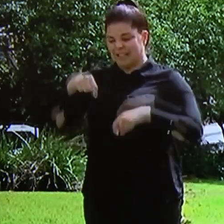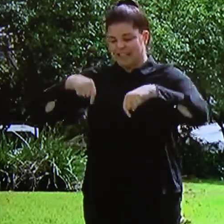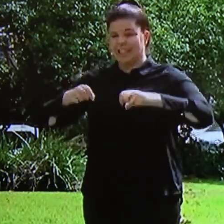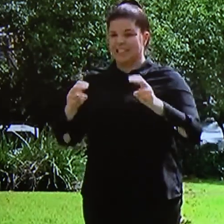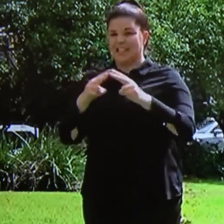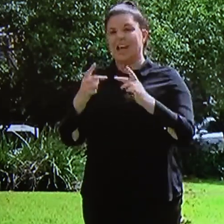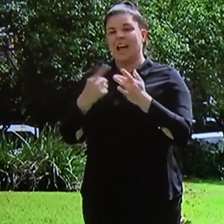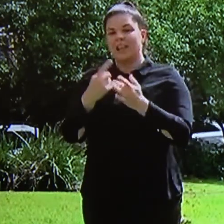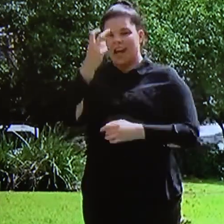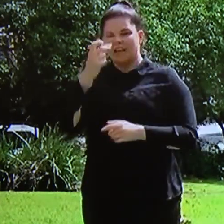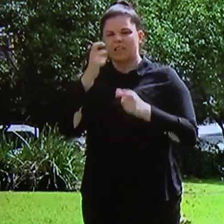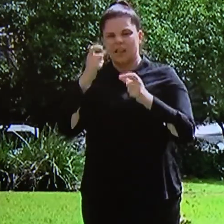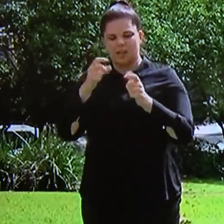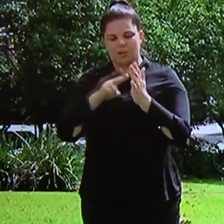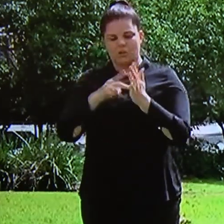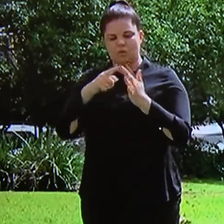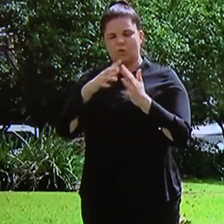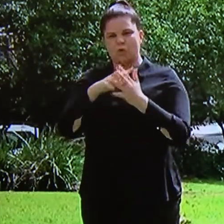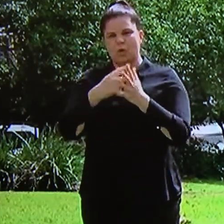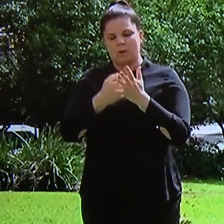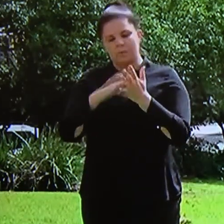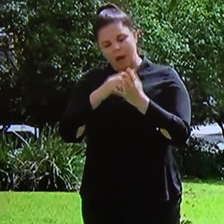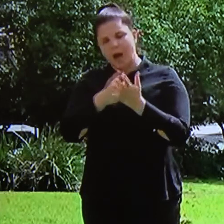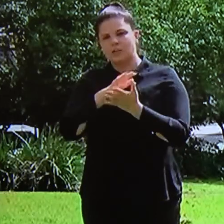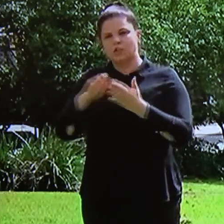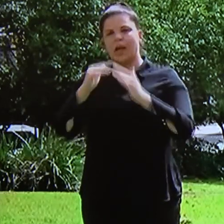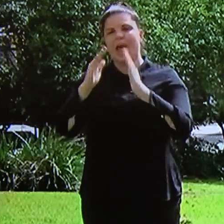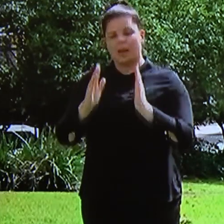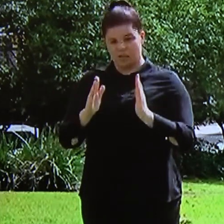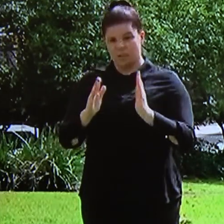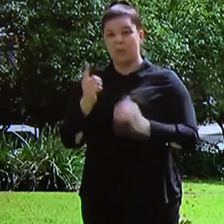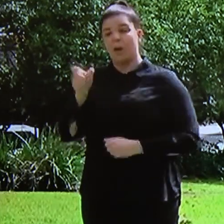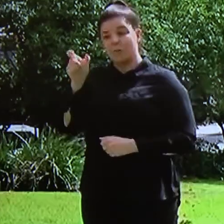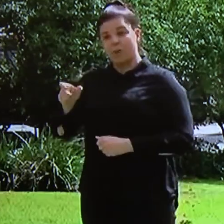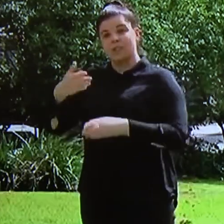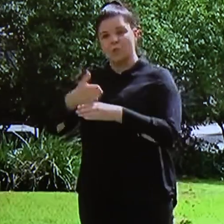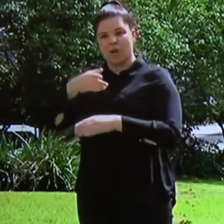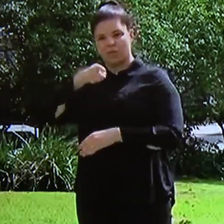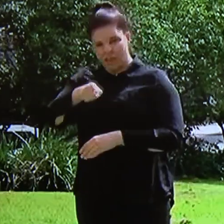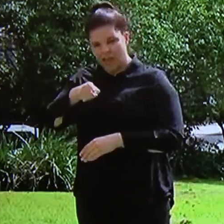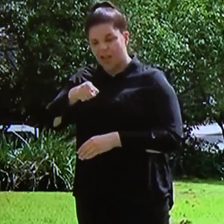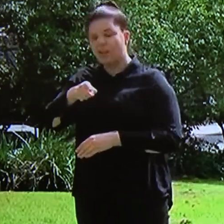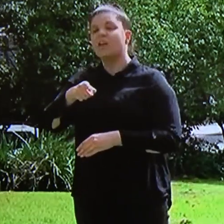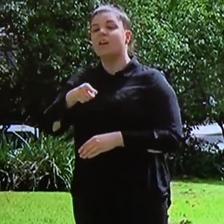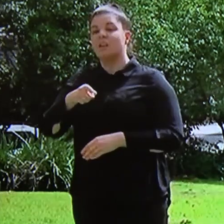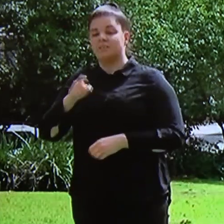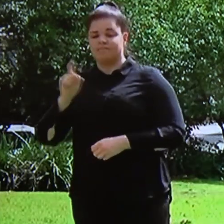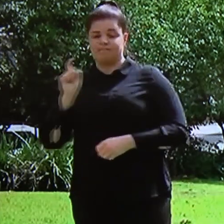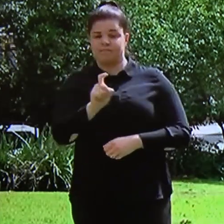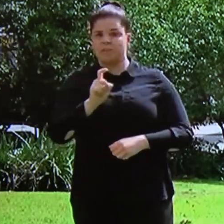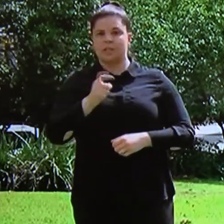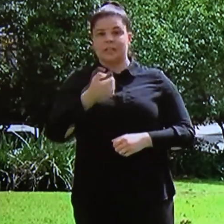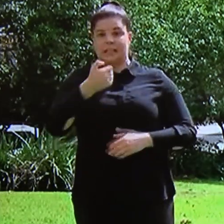Sydney, the Newmarch House aged care facility, there was a healthcare worker who went to work for 6 days,